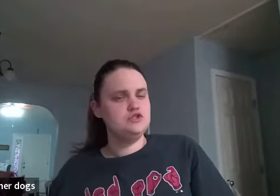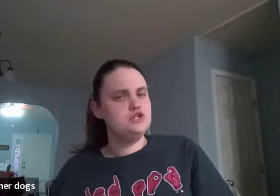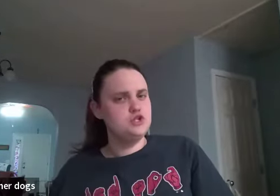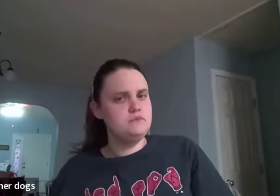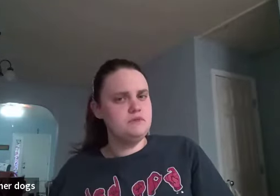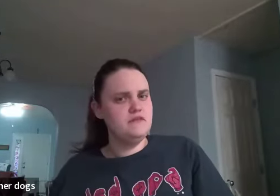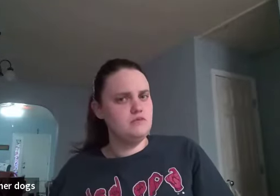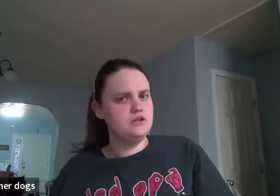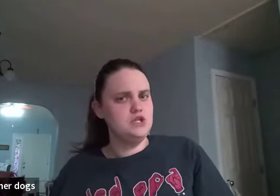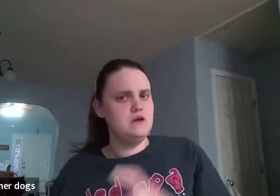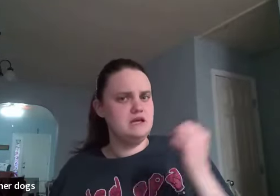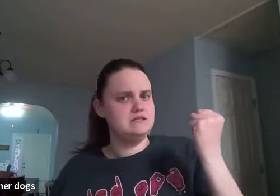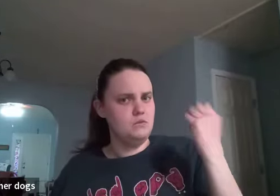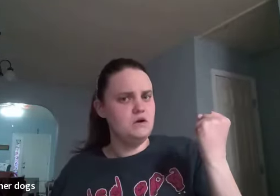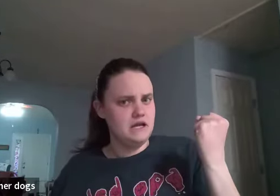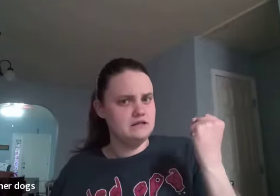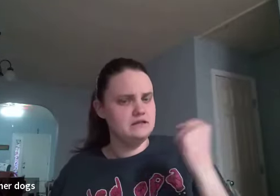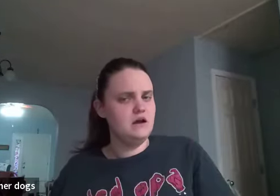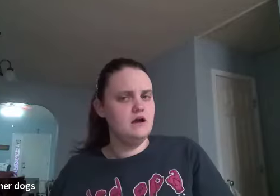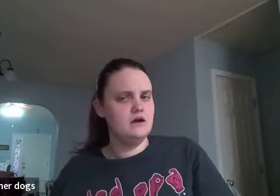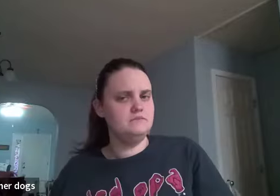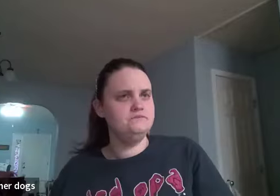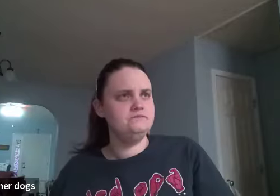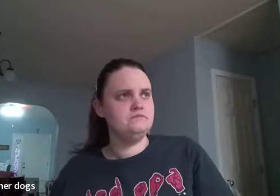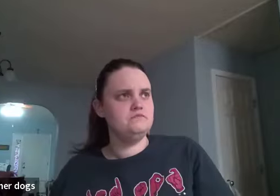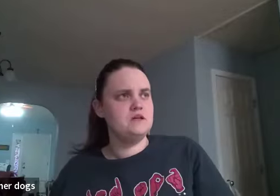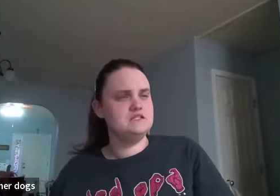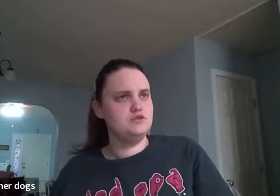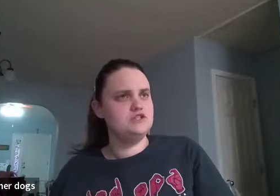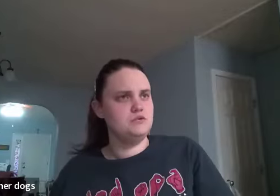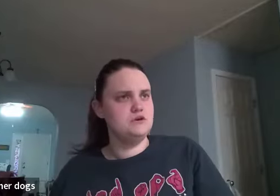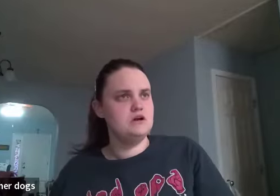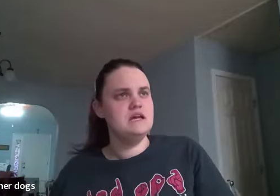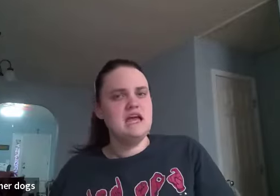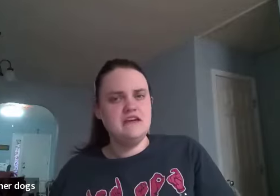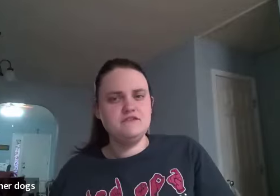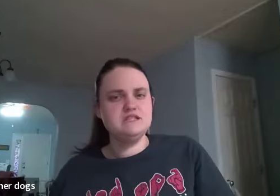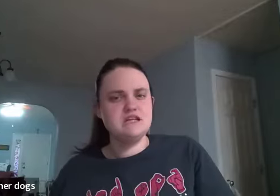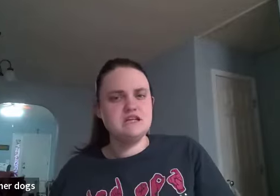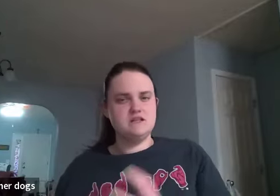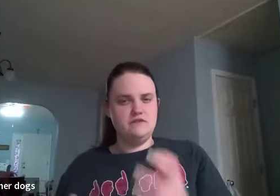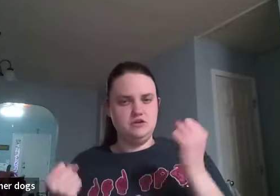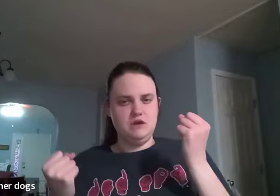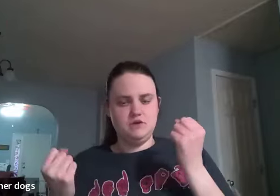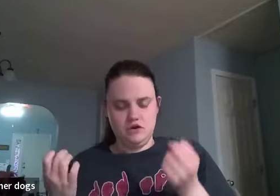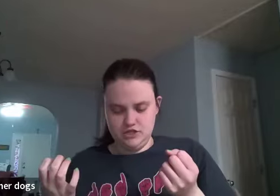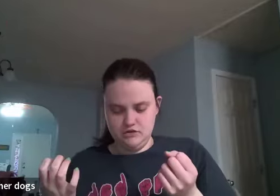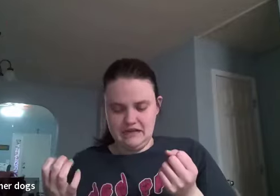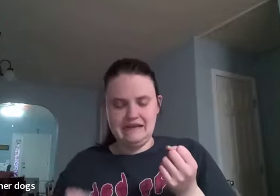there's a good bit that really you can sign one-handed. That still gets your point across. If there was ever a sign that you came across and you're like, I